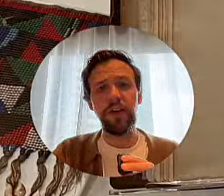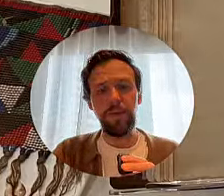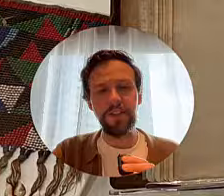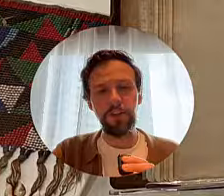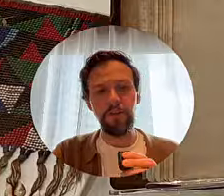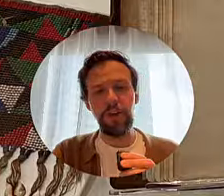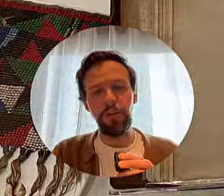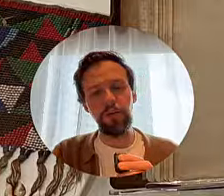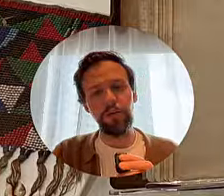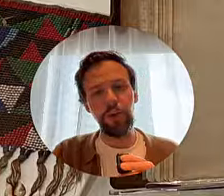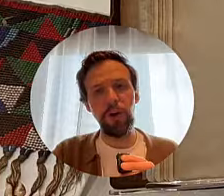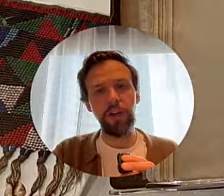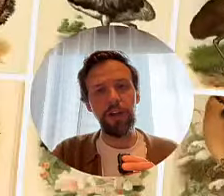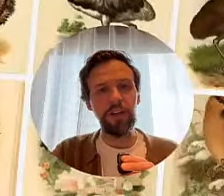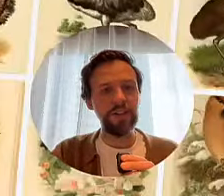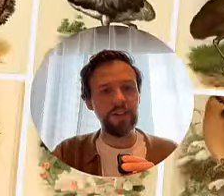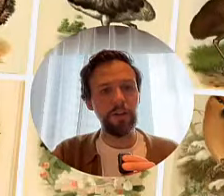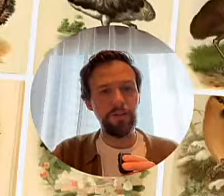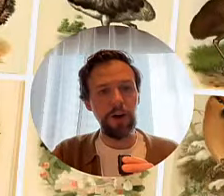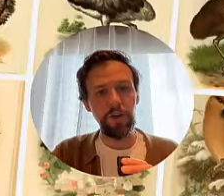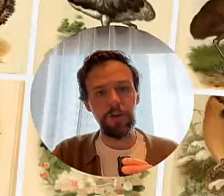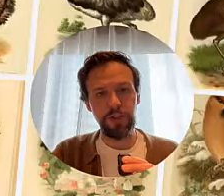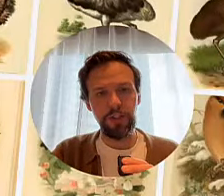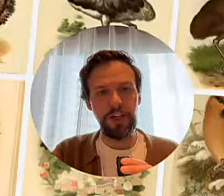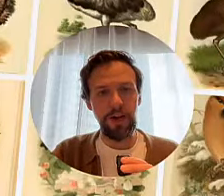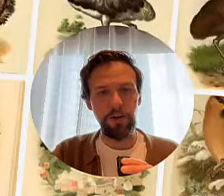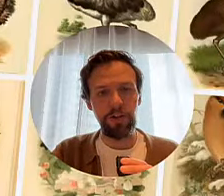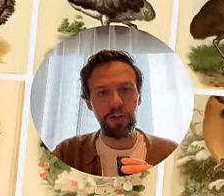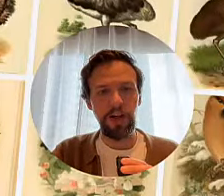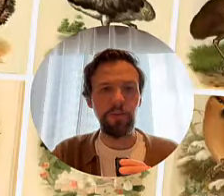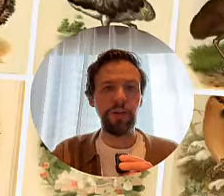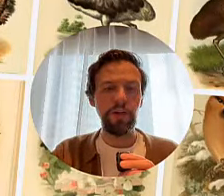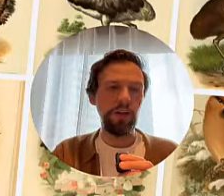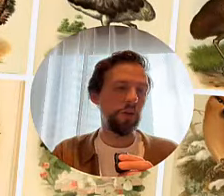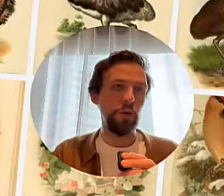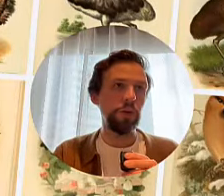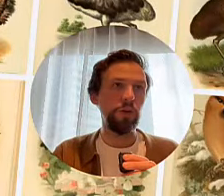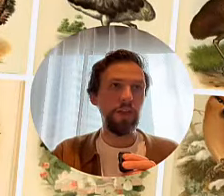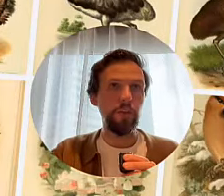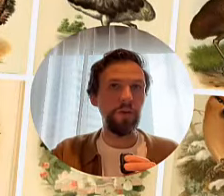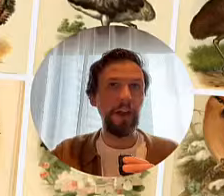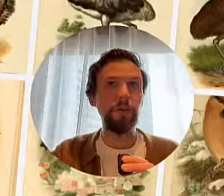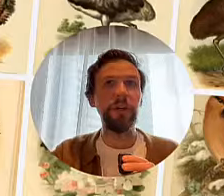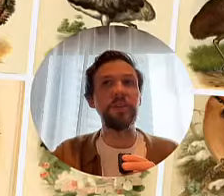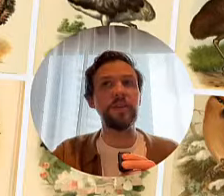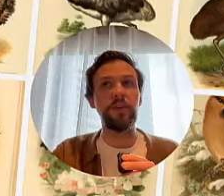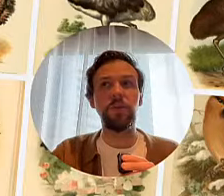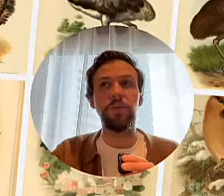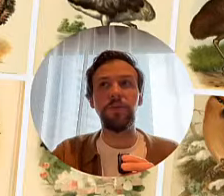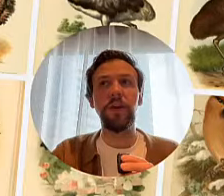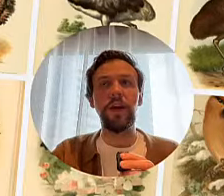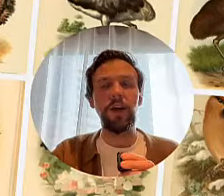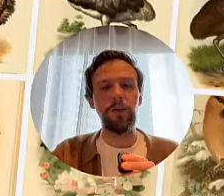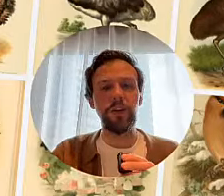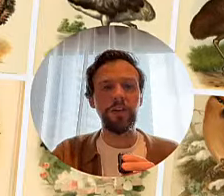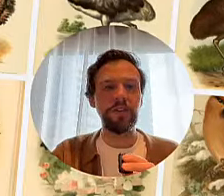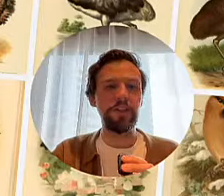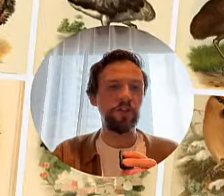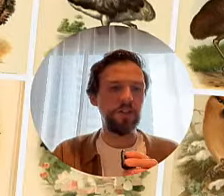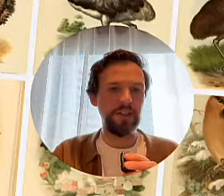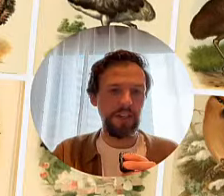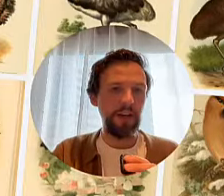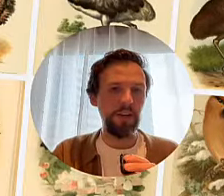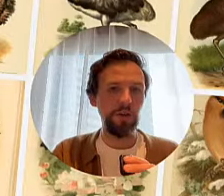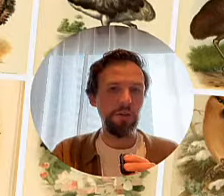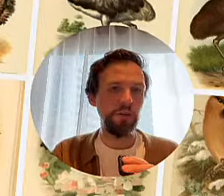that makes them available free online is the Biodiversity Heritage Library. They work together with libraries and with other